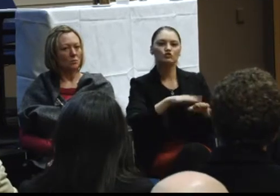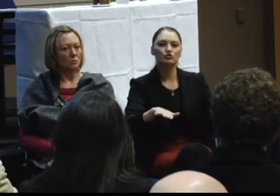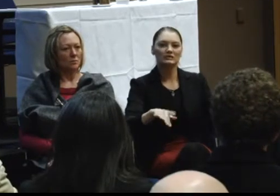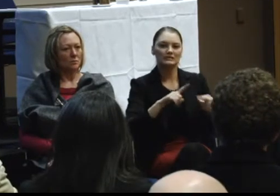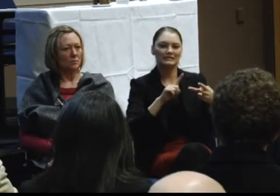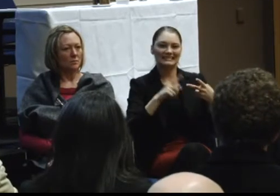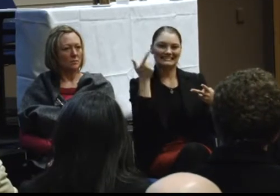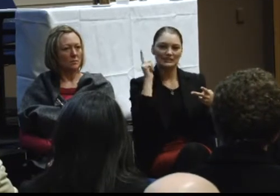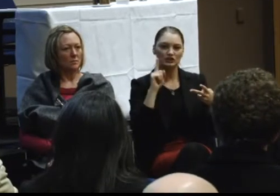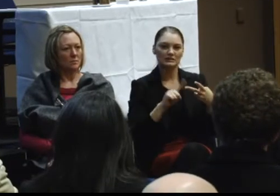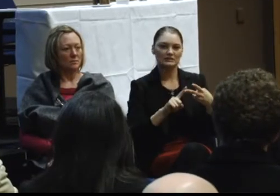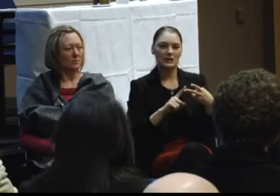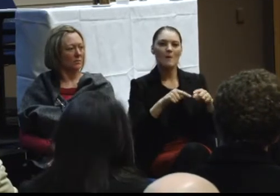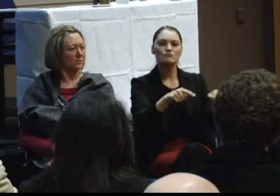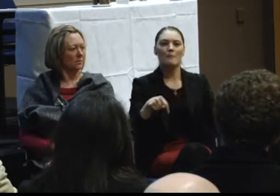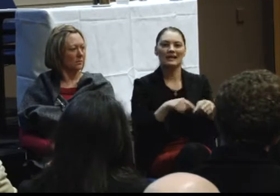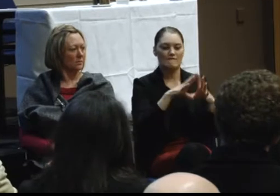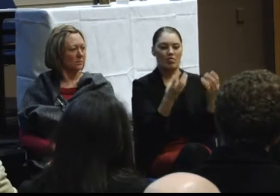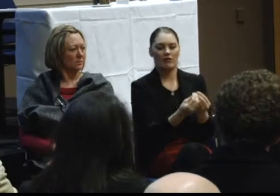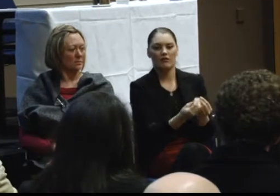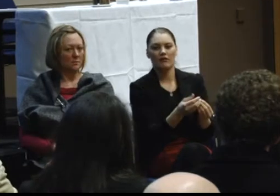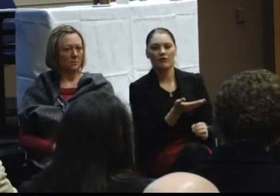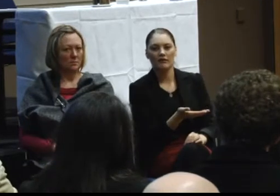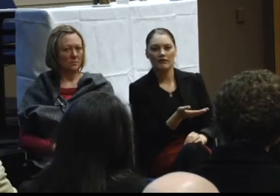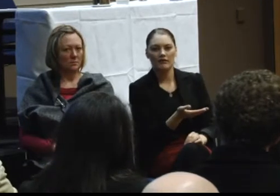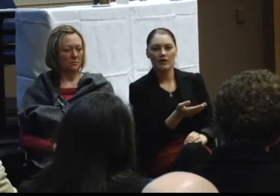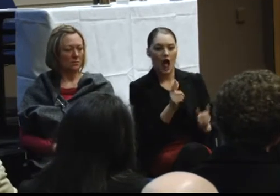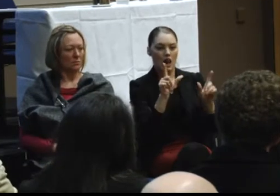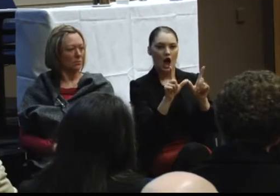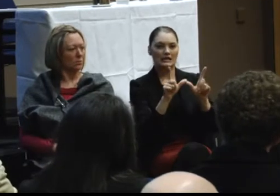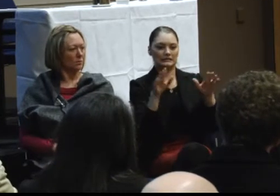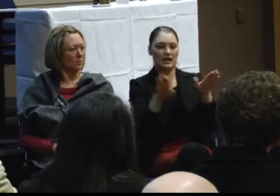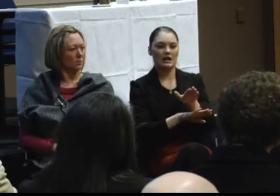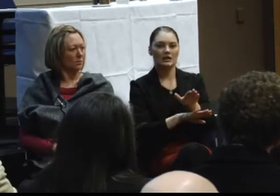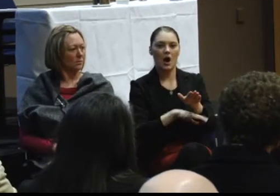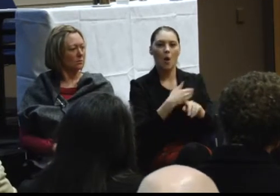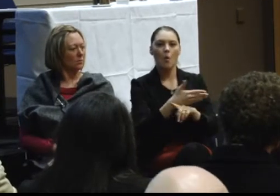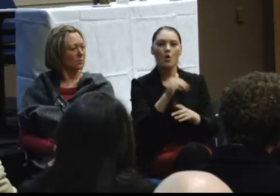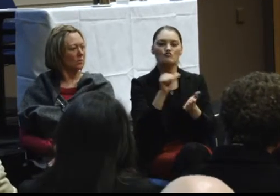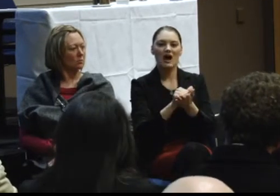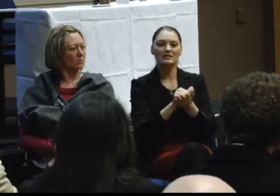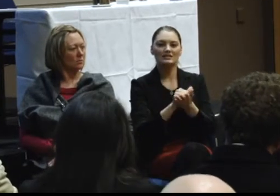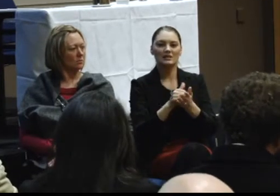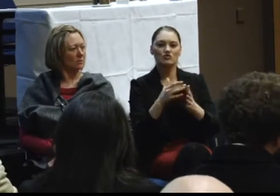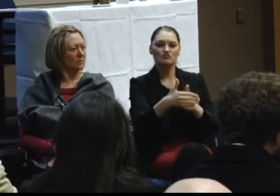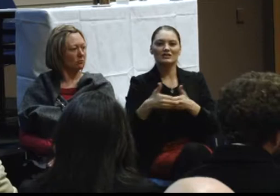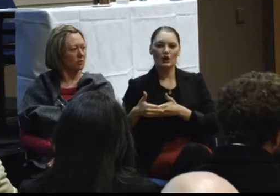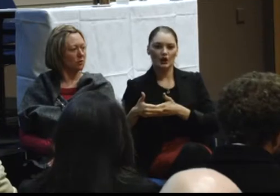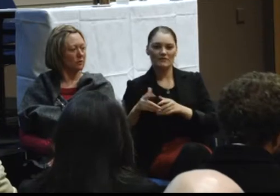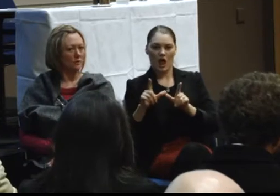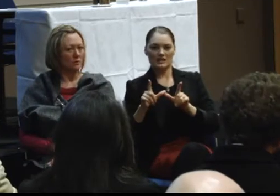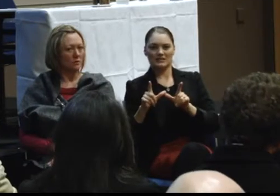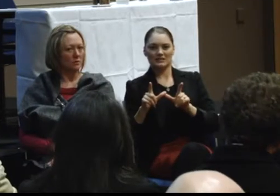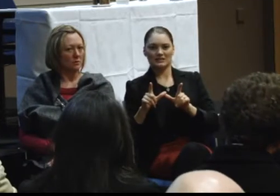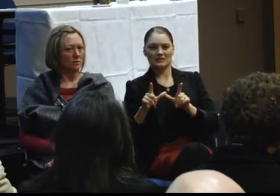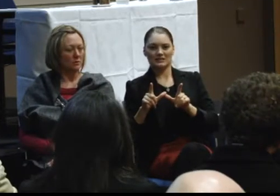teachers' intellectual property, and it is all licensed under an all rights reserved license. And that can